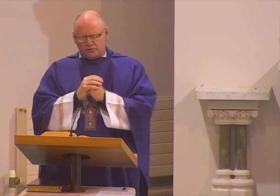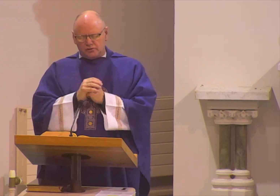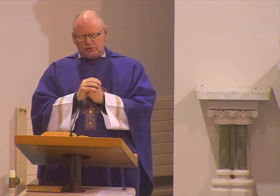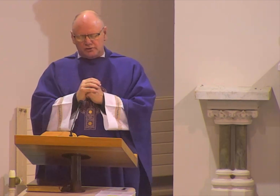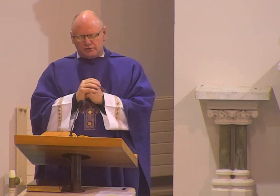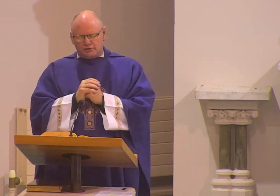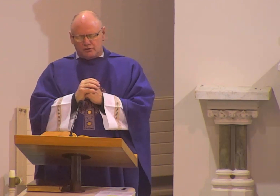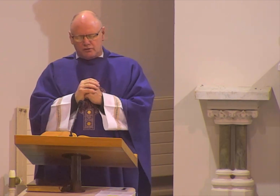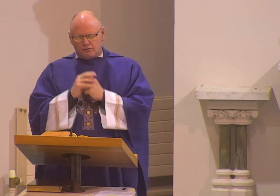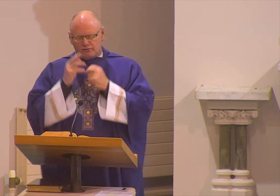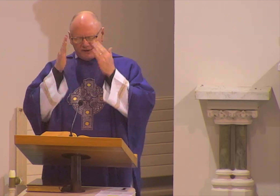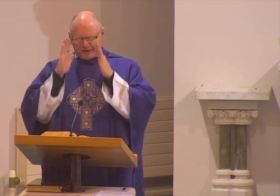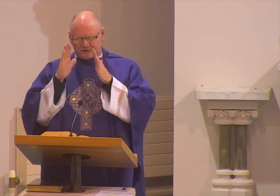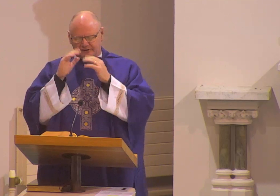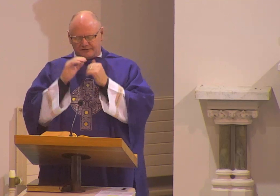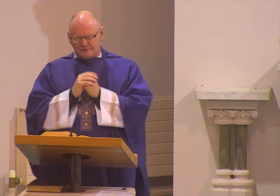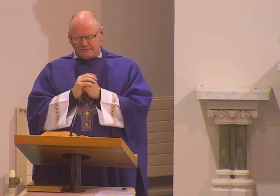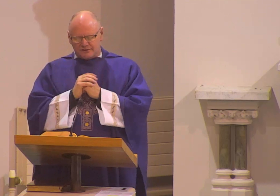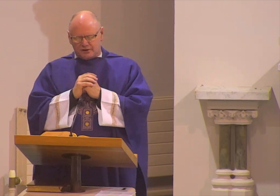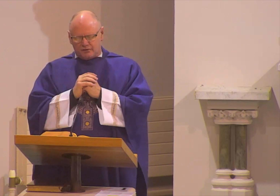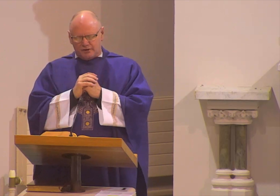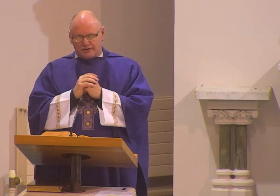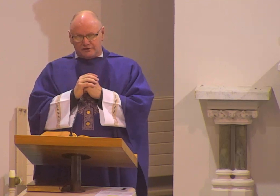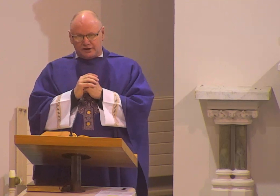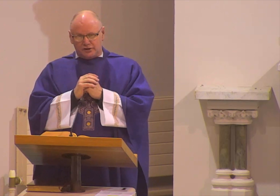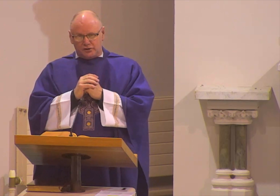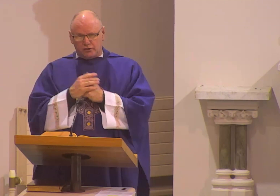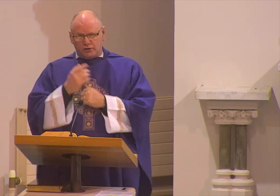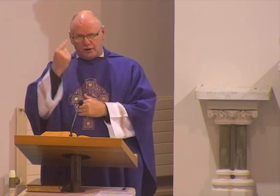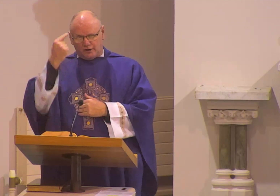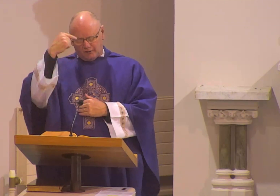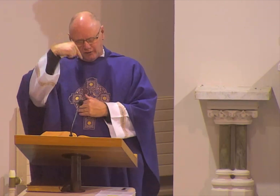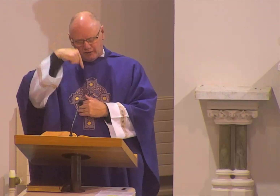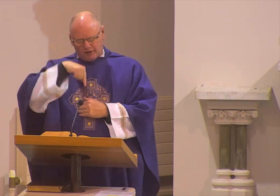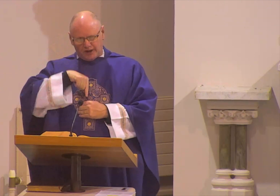continue reflecting. We continue